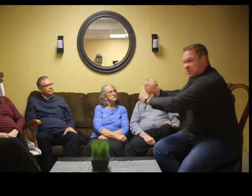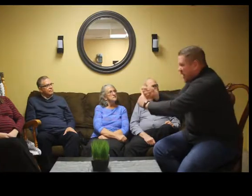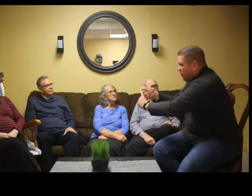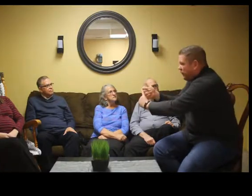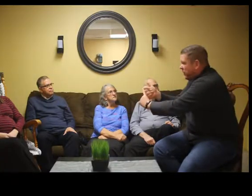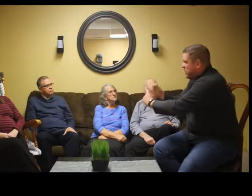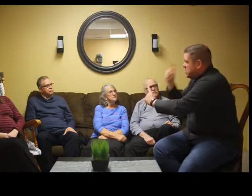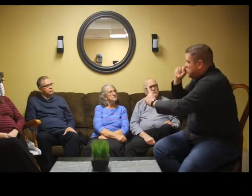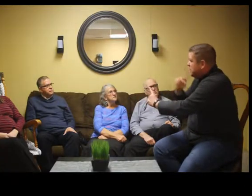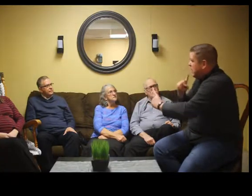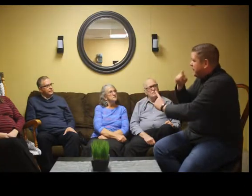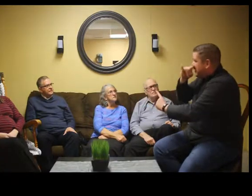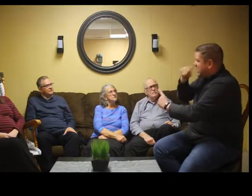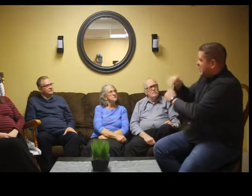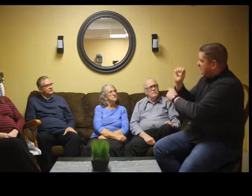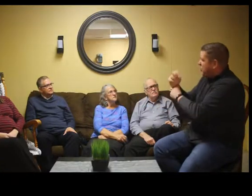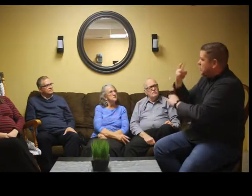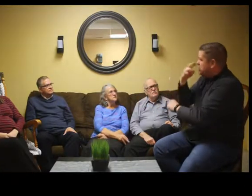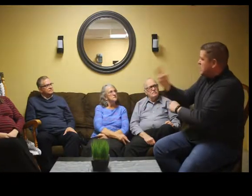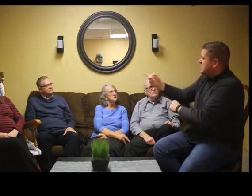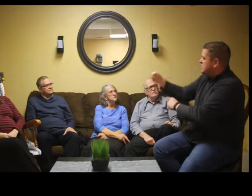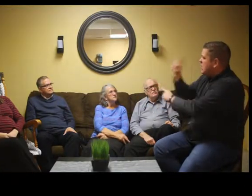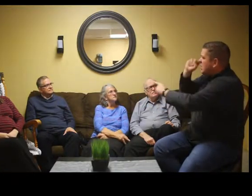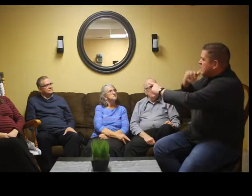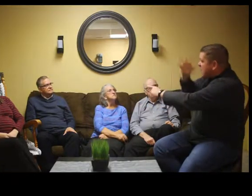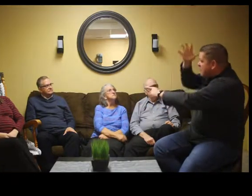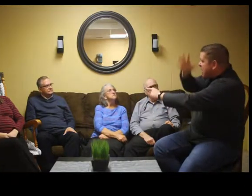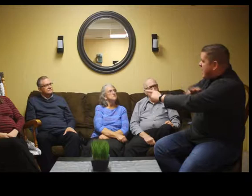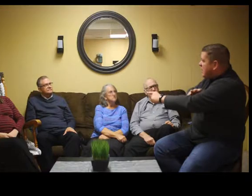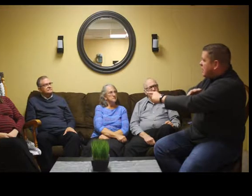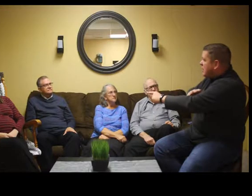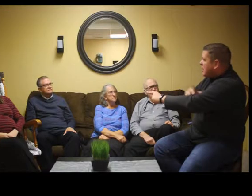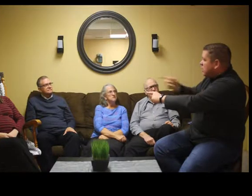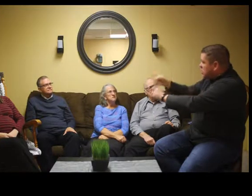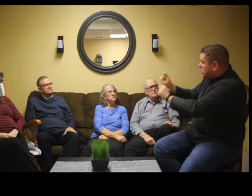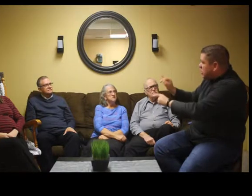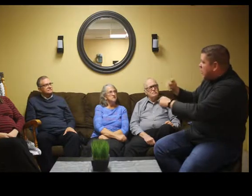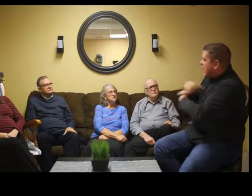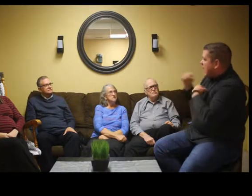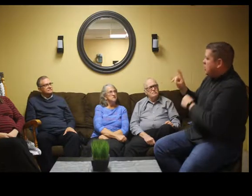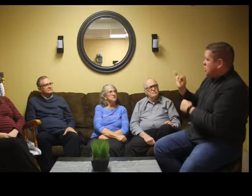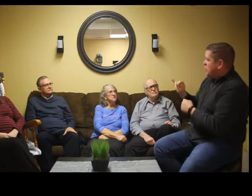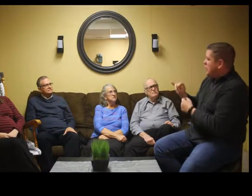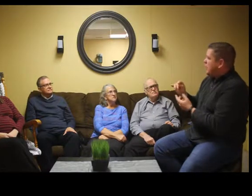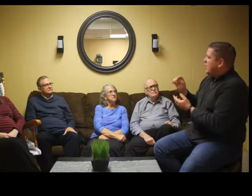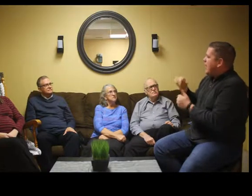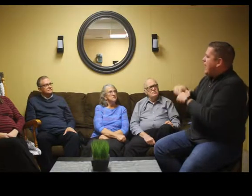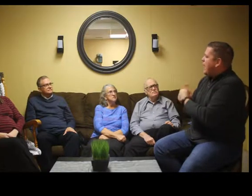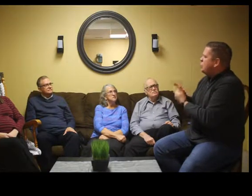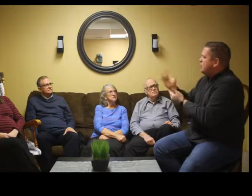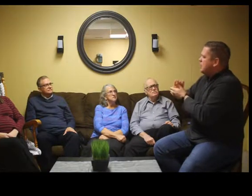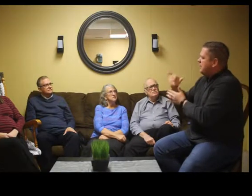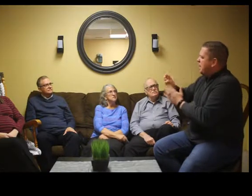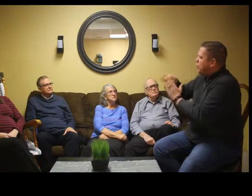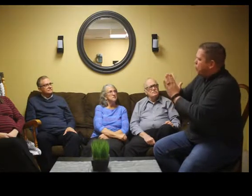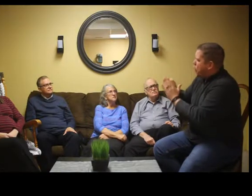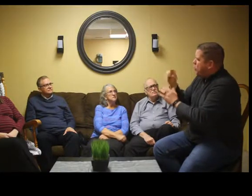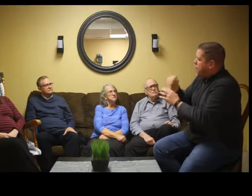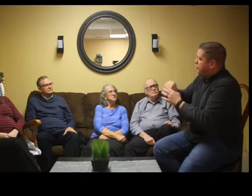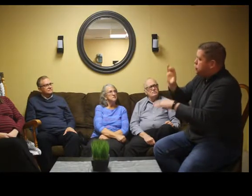himself. So a deaf kid in Ecuador sees, deaf man, you can do it, I can do it. How do you become that role model in the